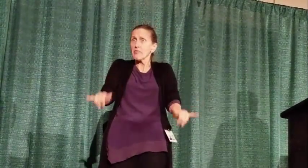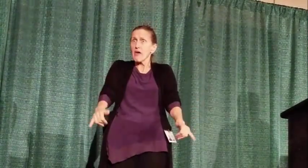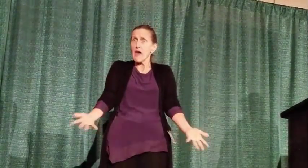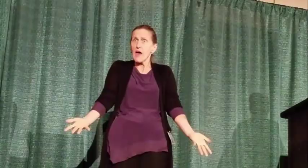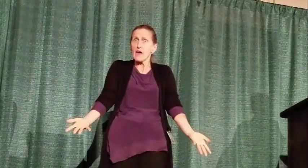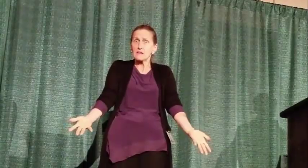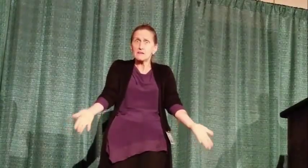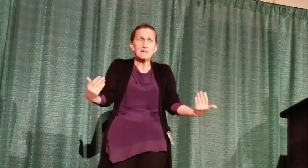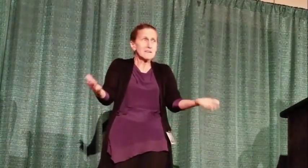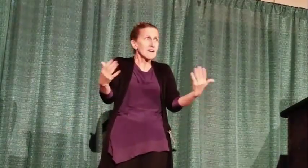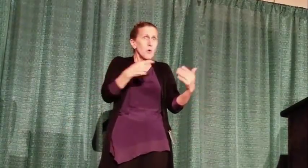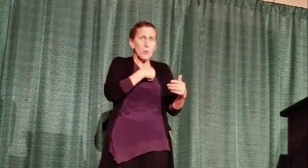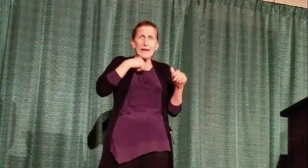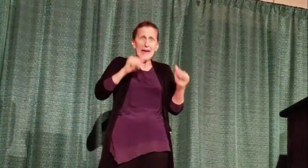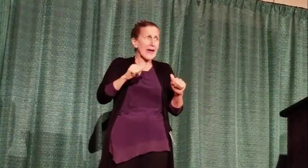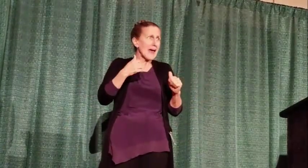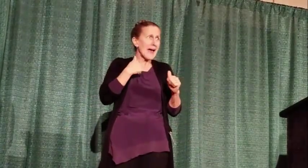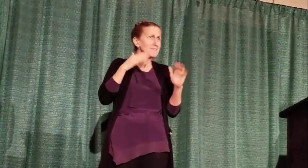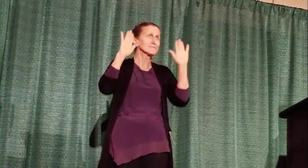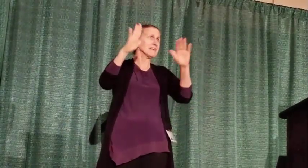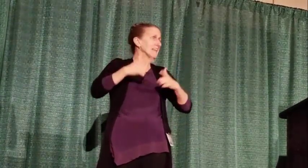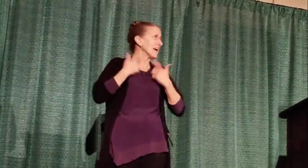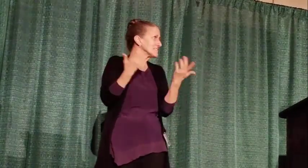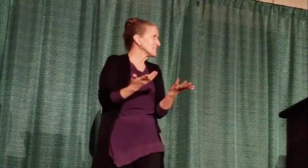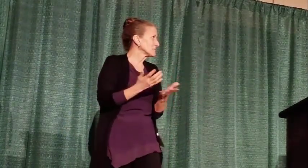And we can make it taste incredible.